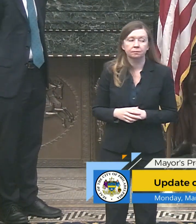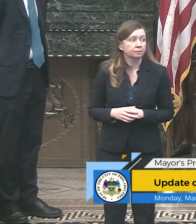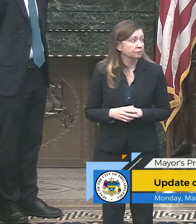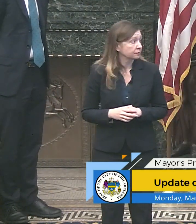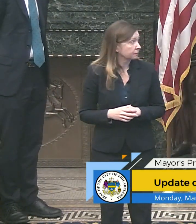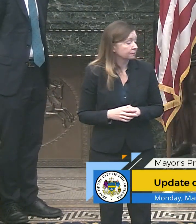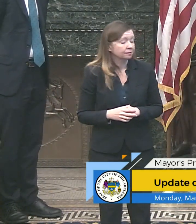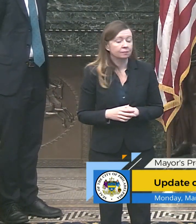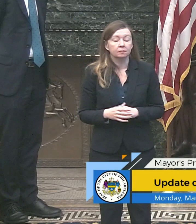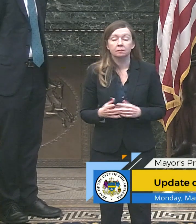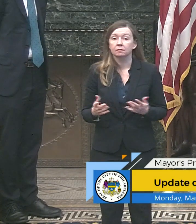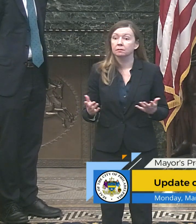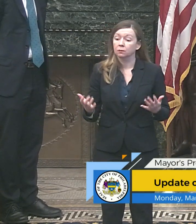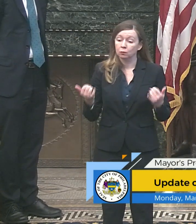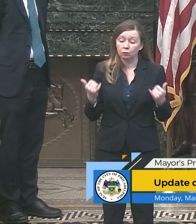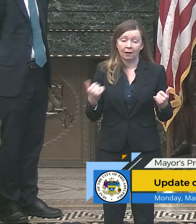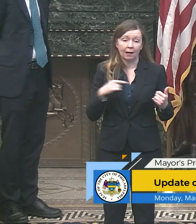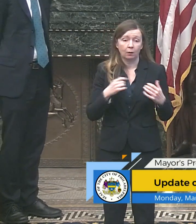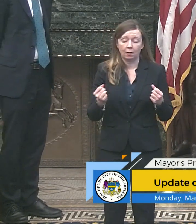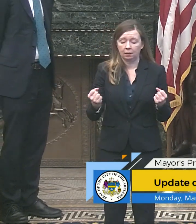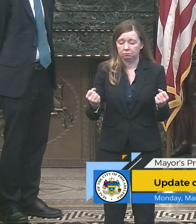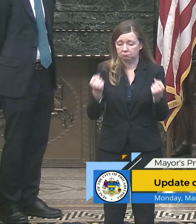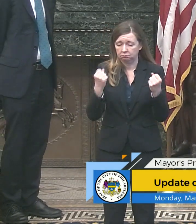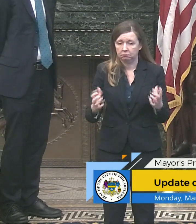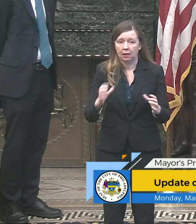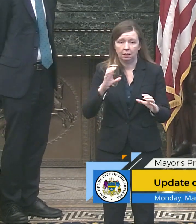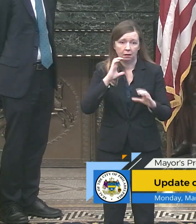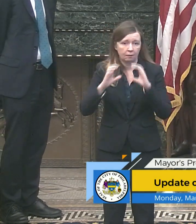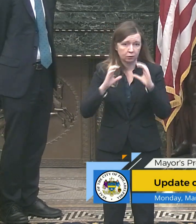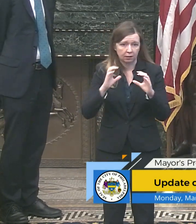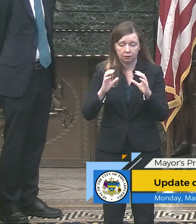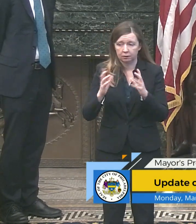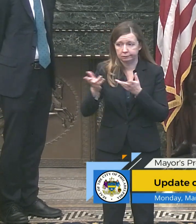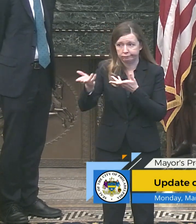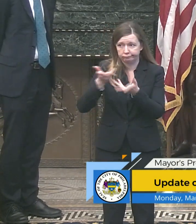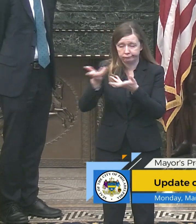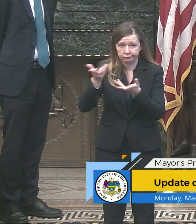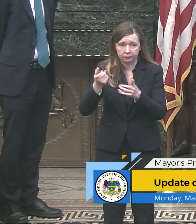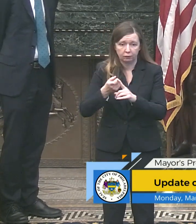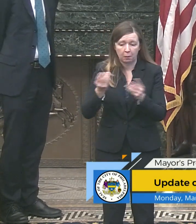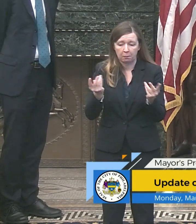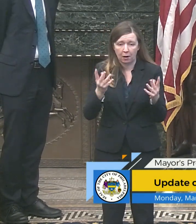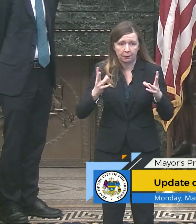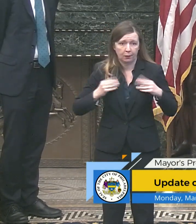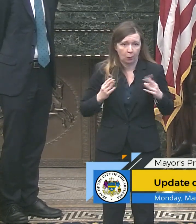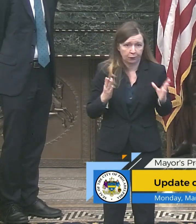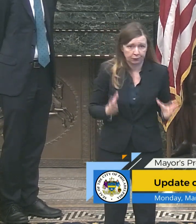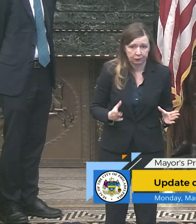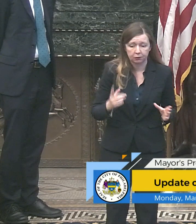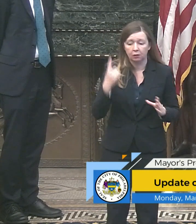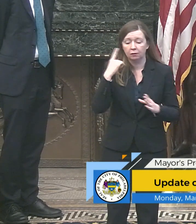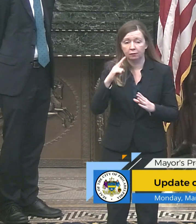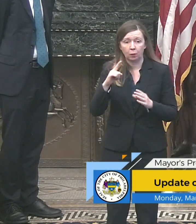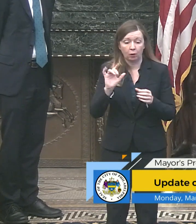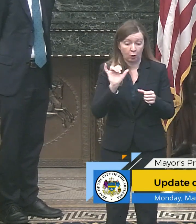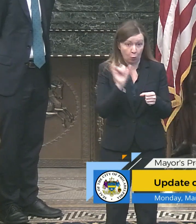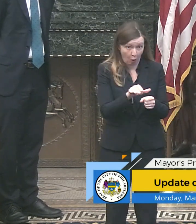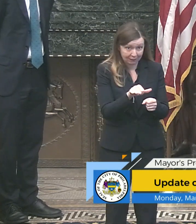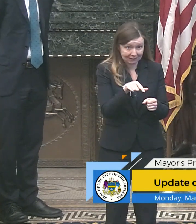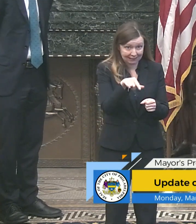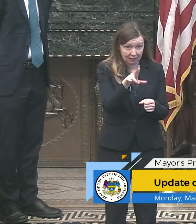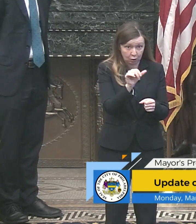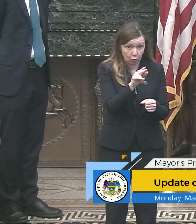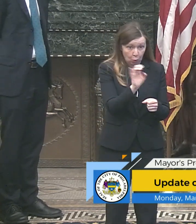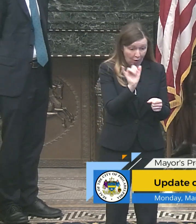We're in a number of conversations with property owners for both quarantine and isolation space,